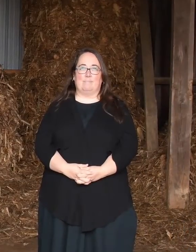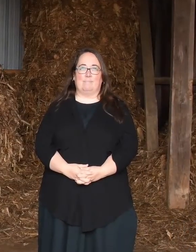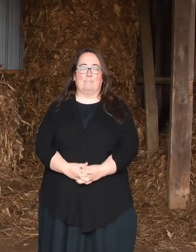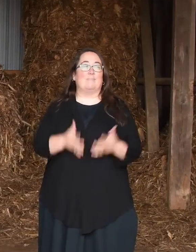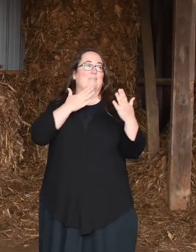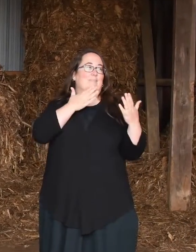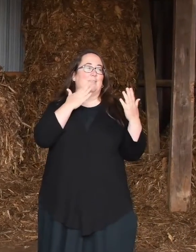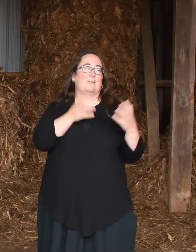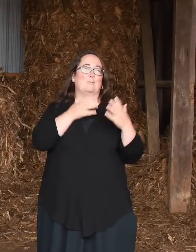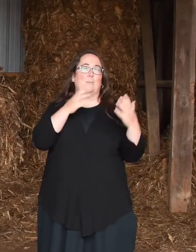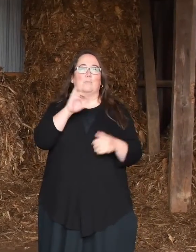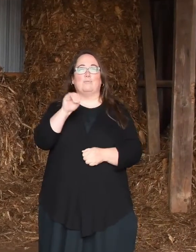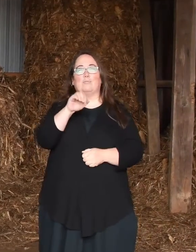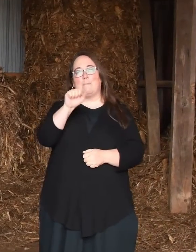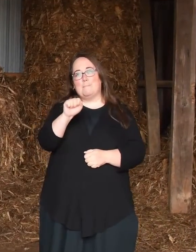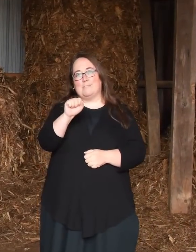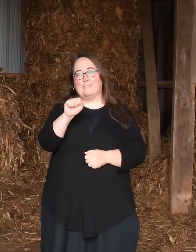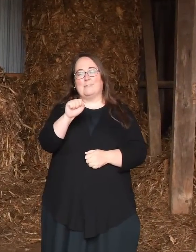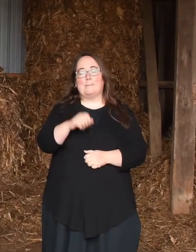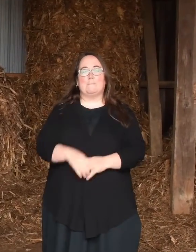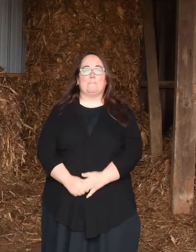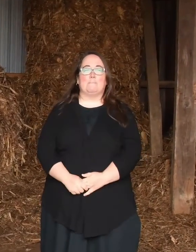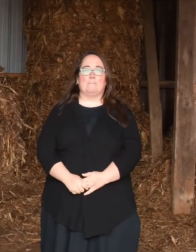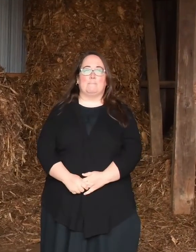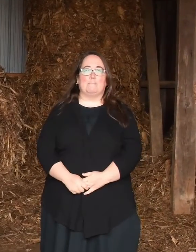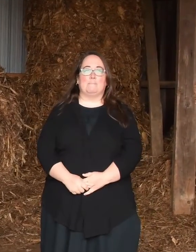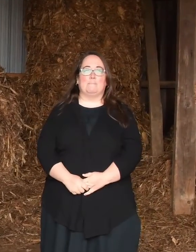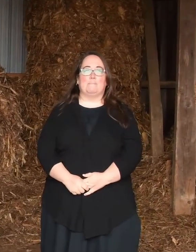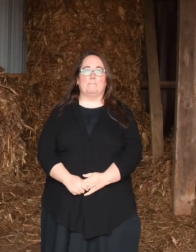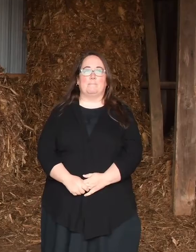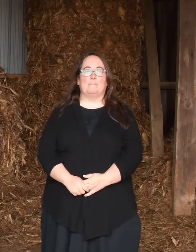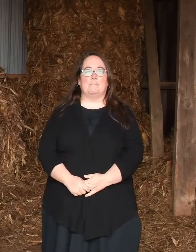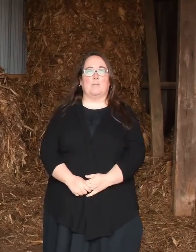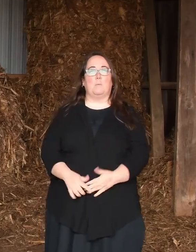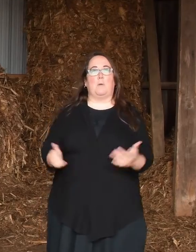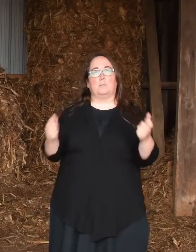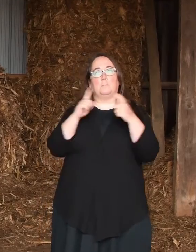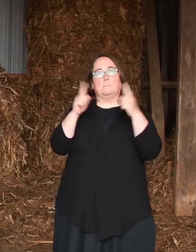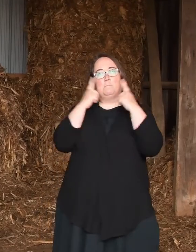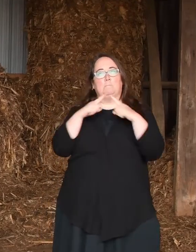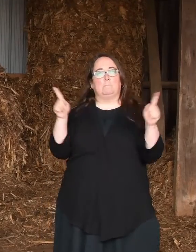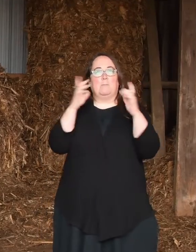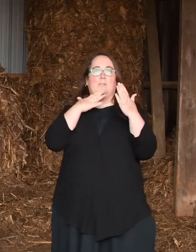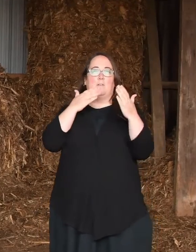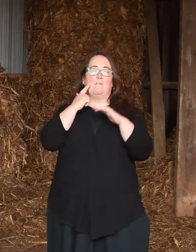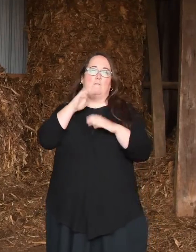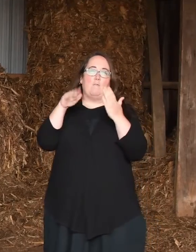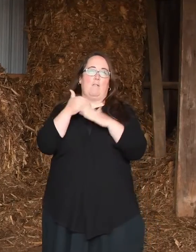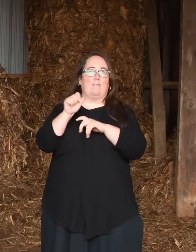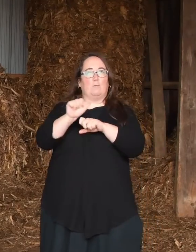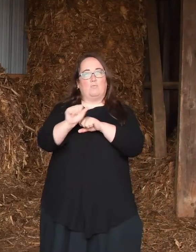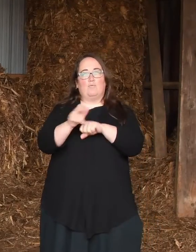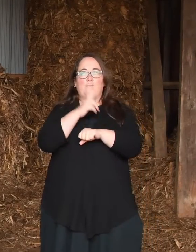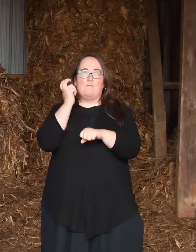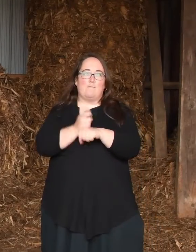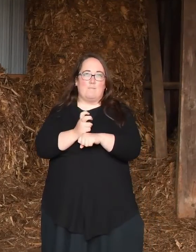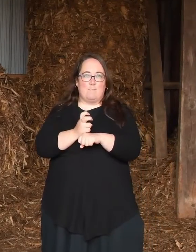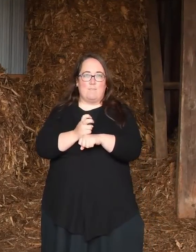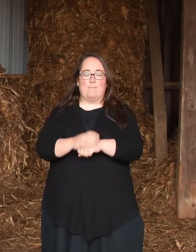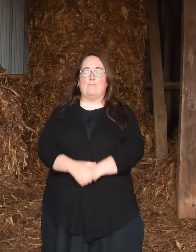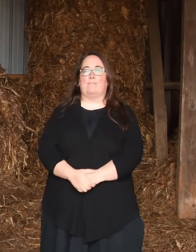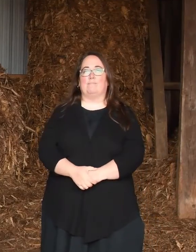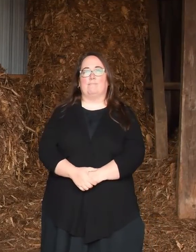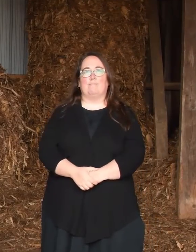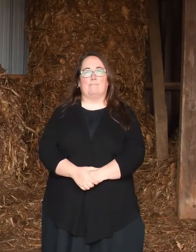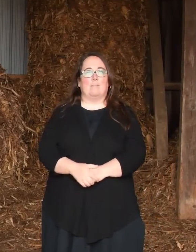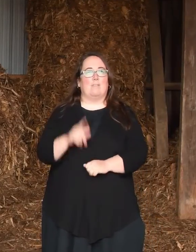Thank you so much, James, and just I want to publicly thank you again, James, for all of your hard work